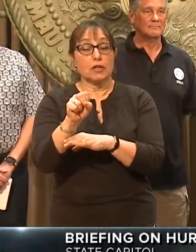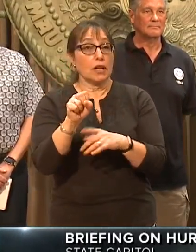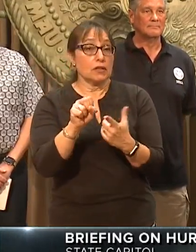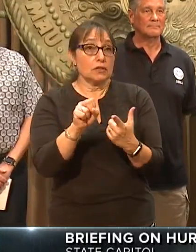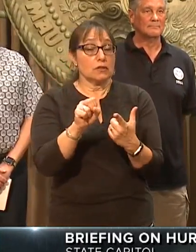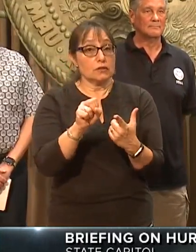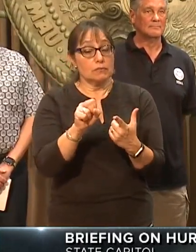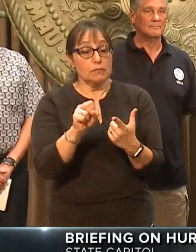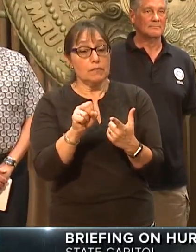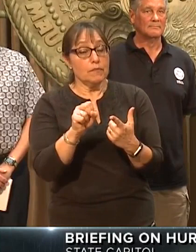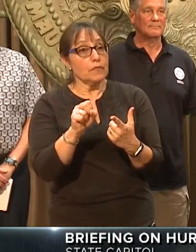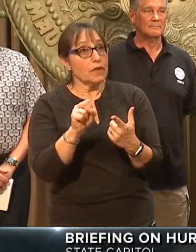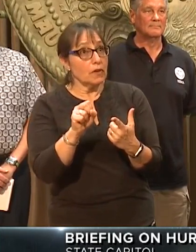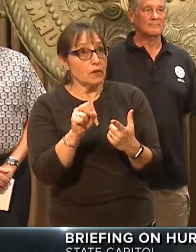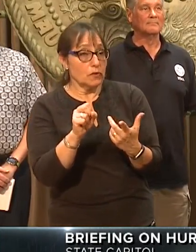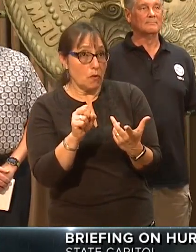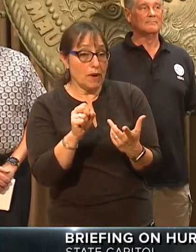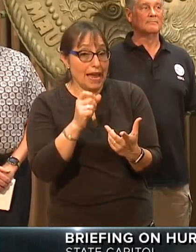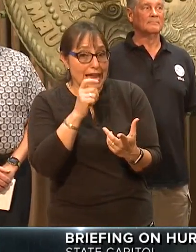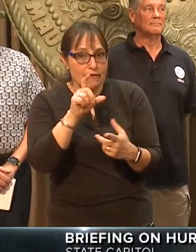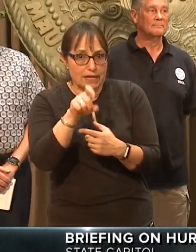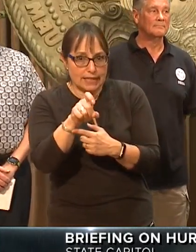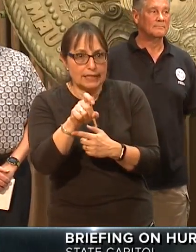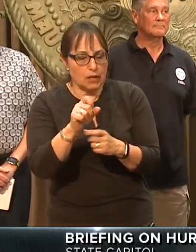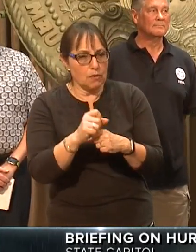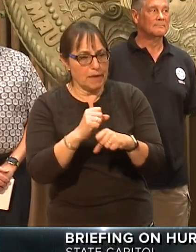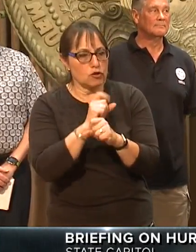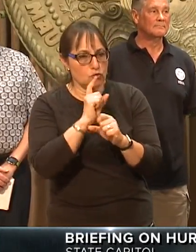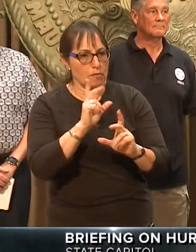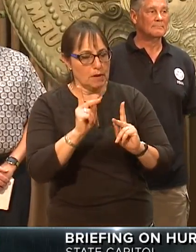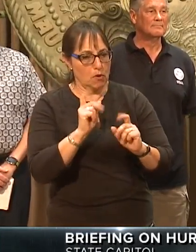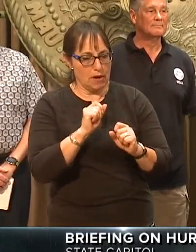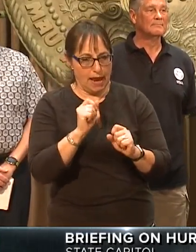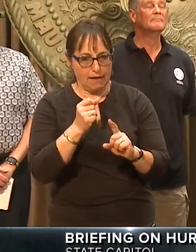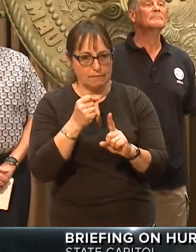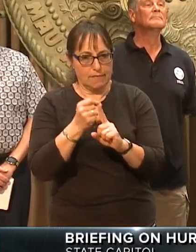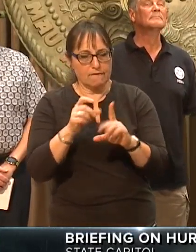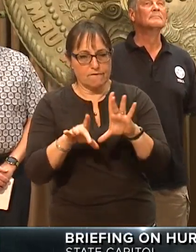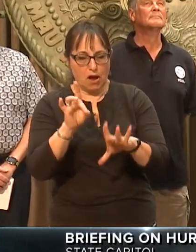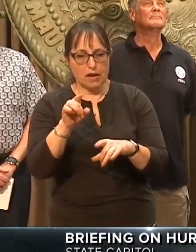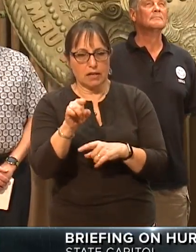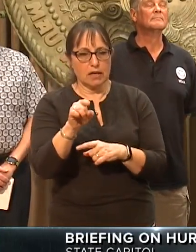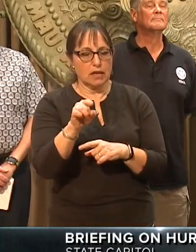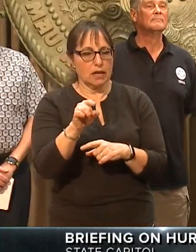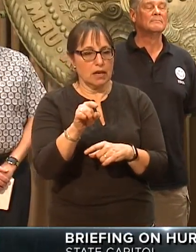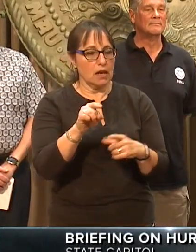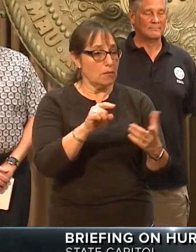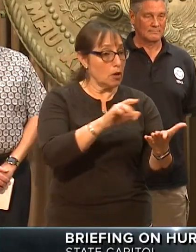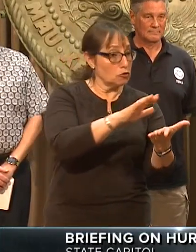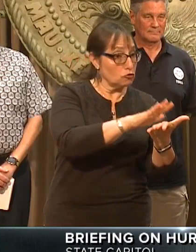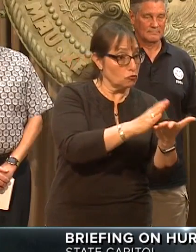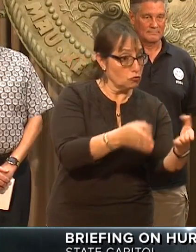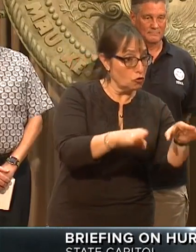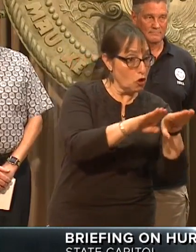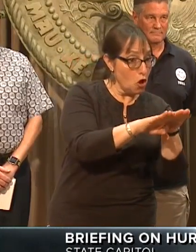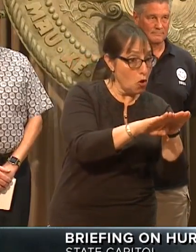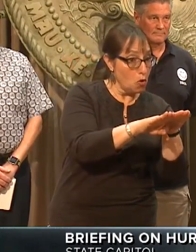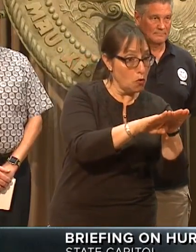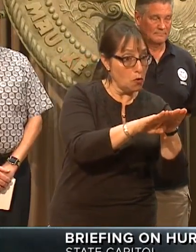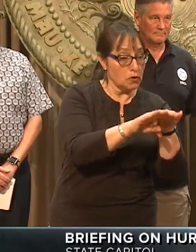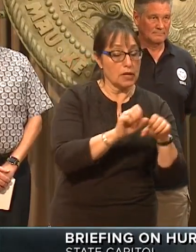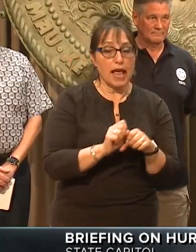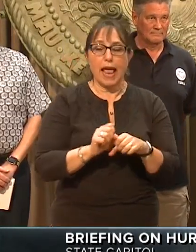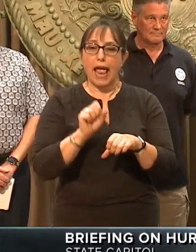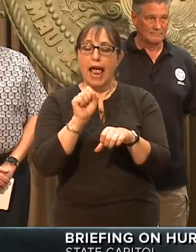to advise people in the city and county of Honolulu to locate the shelters? The question is asked, should the schools be closed? And should